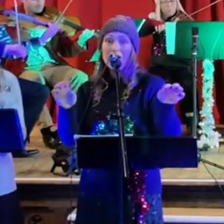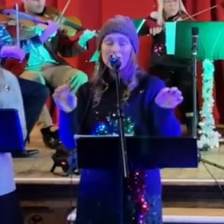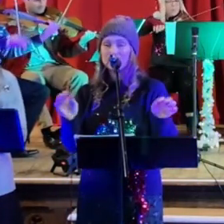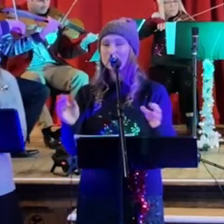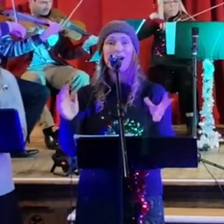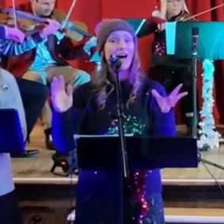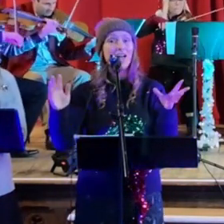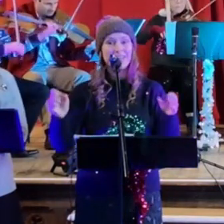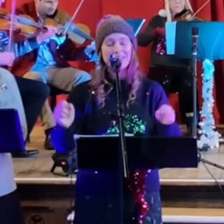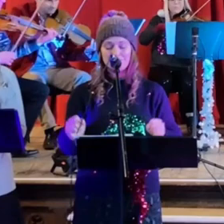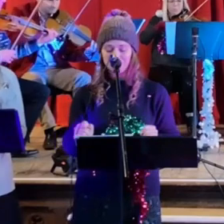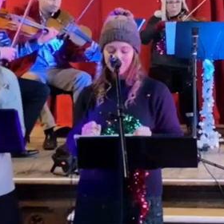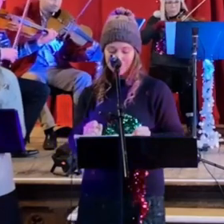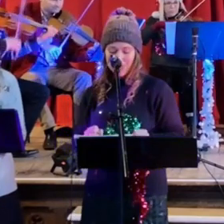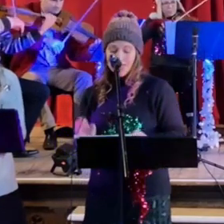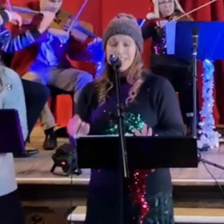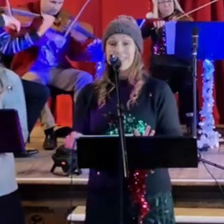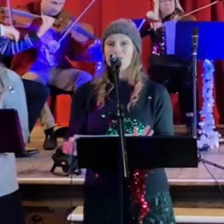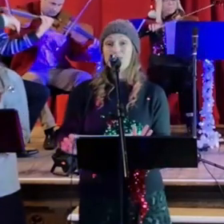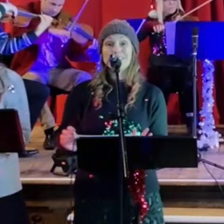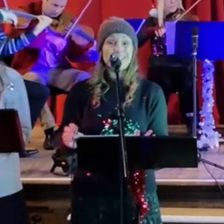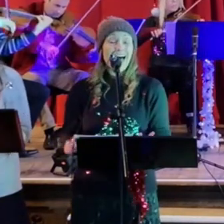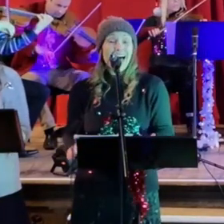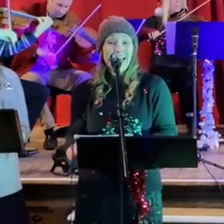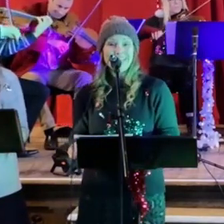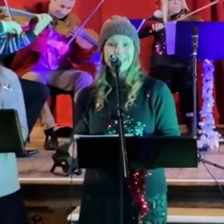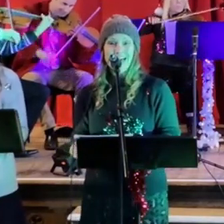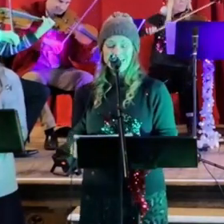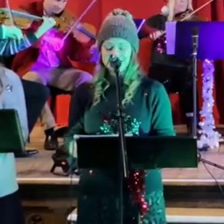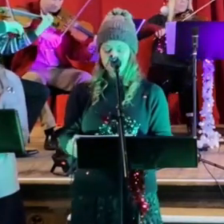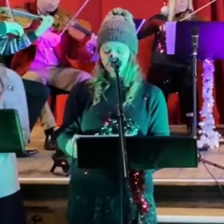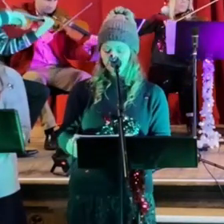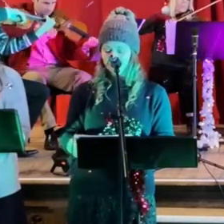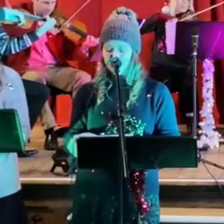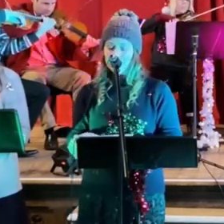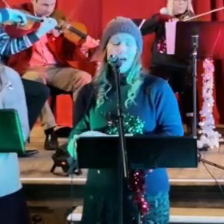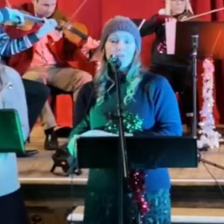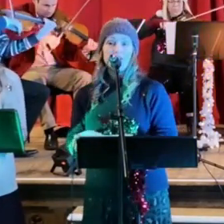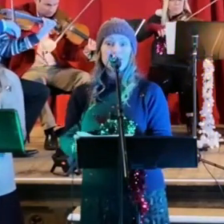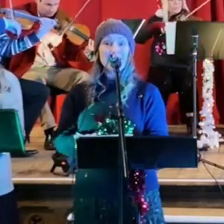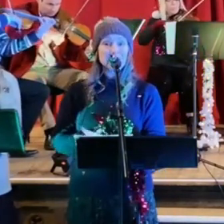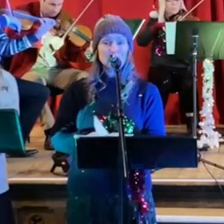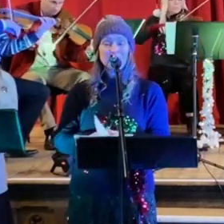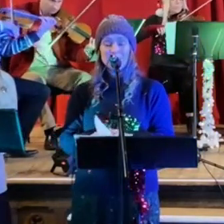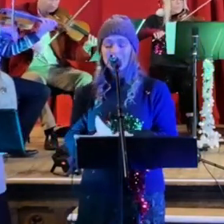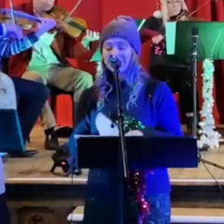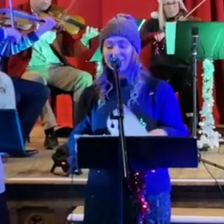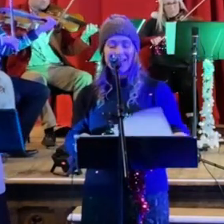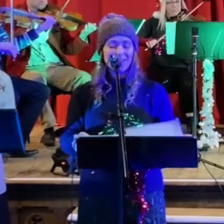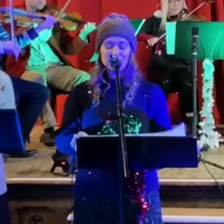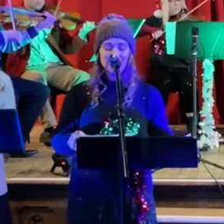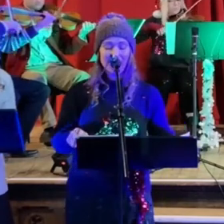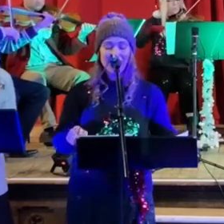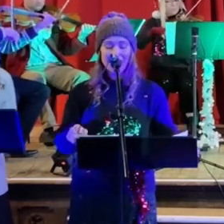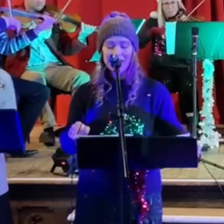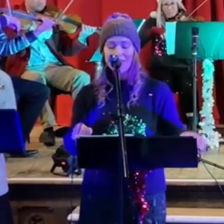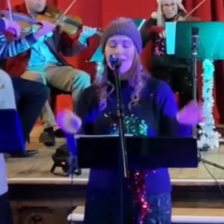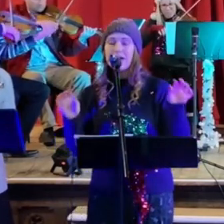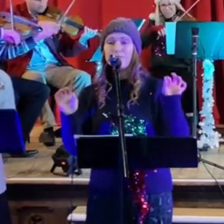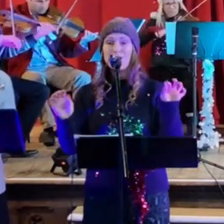walls with holly. Sing sweet silent night. Fill a tree with angel hair and